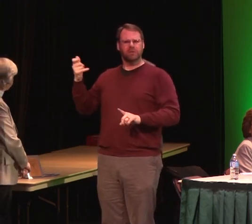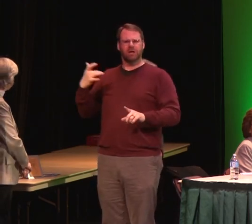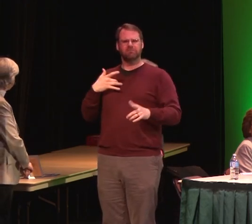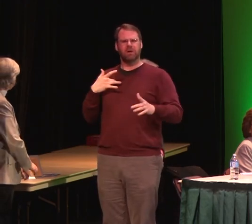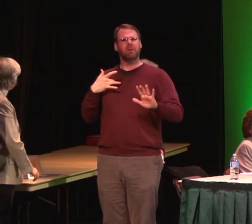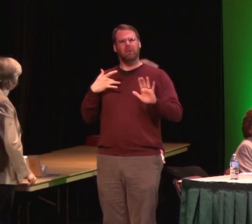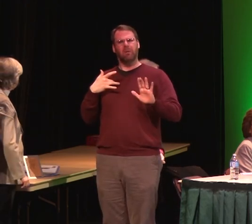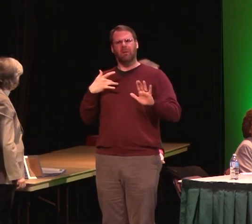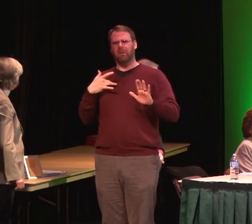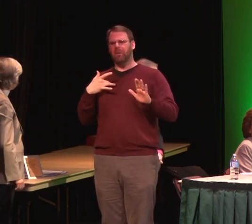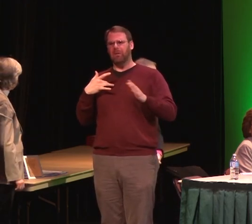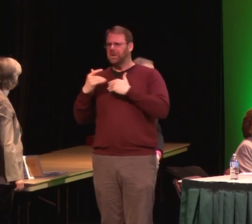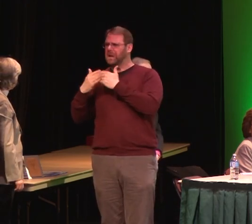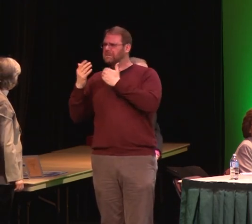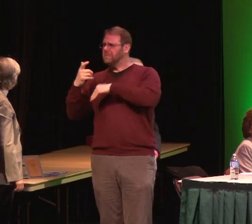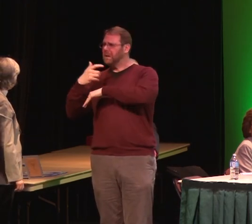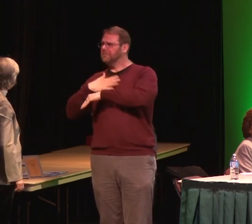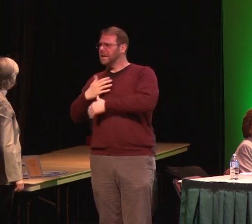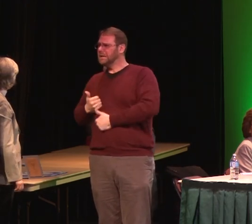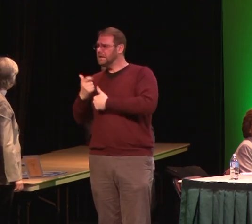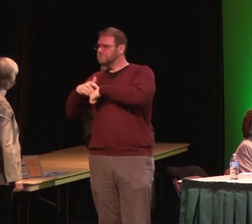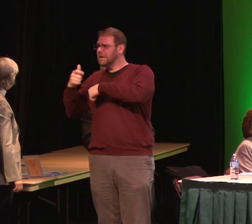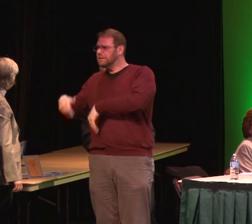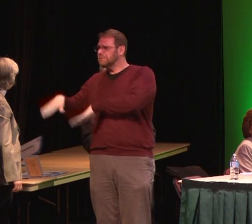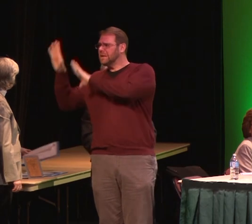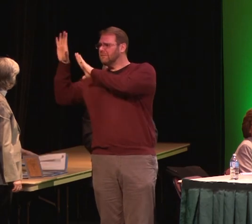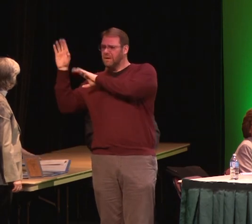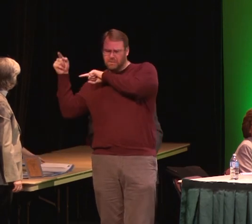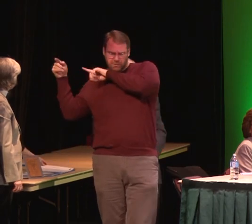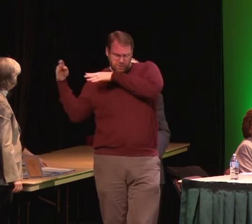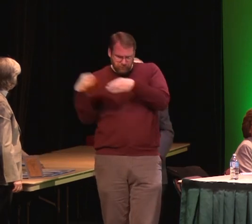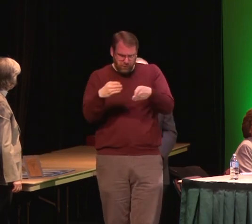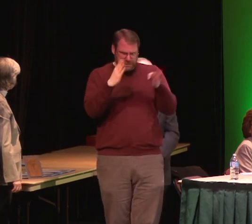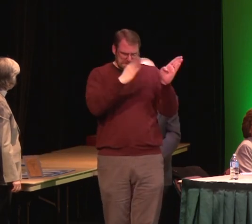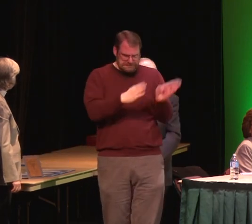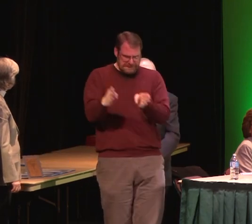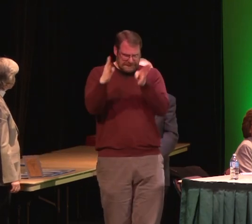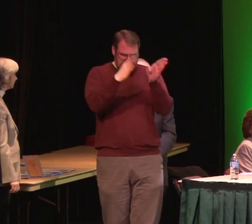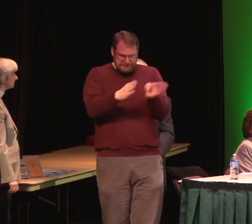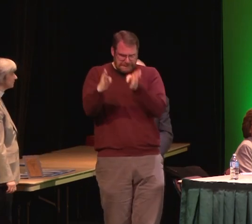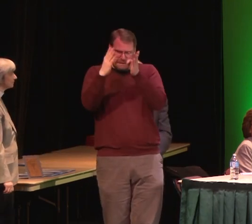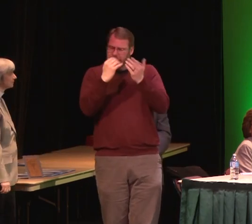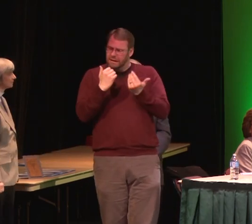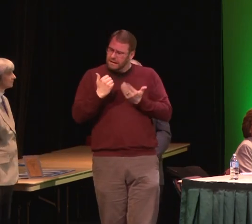to devote to organizing the fair and seeing that it would move forward.